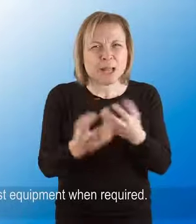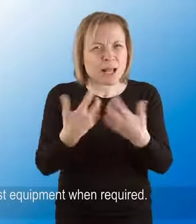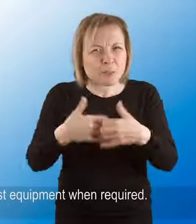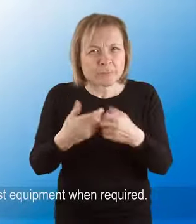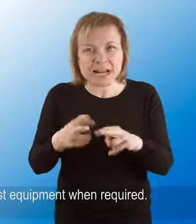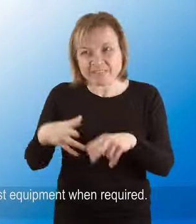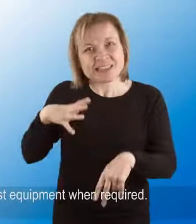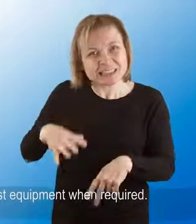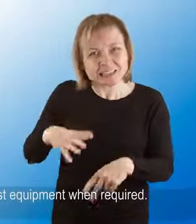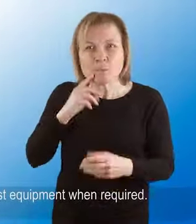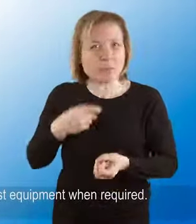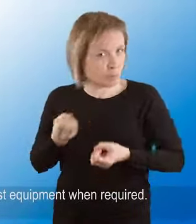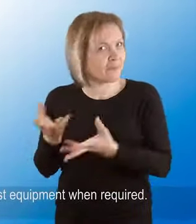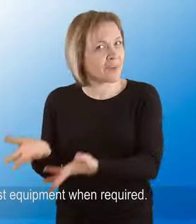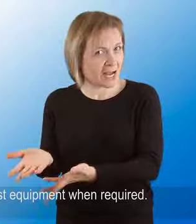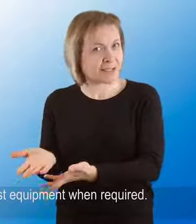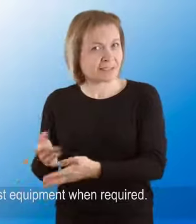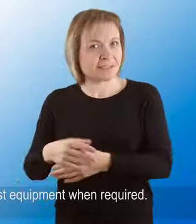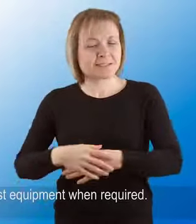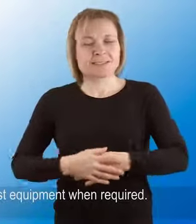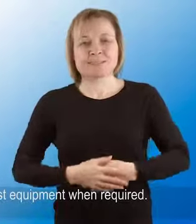specialist equipment when required.